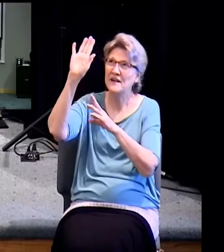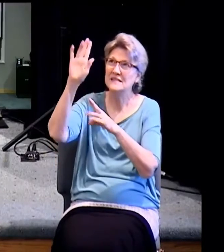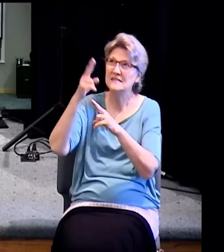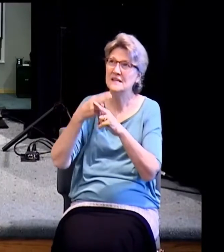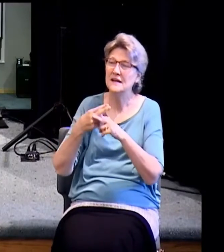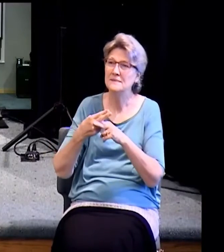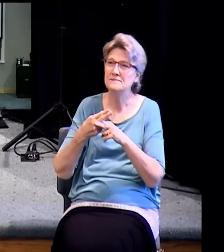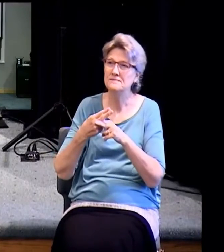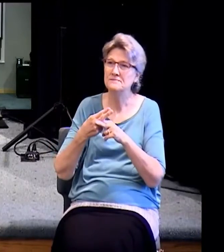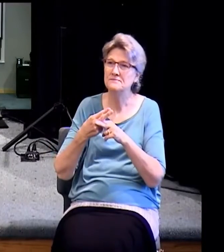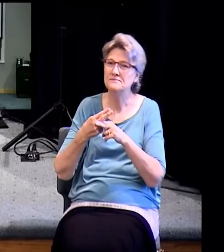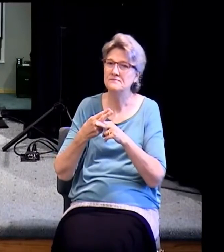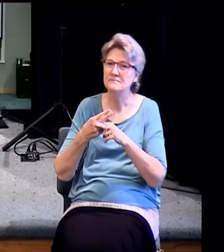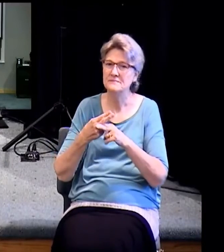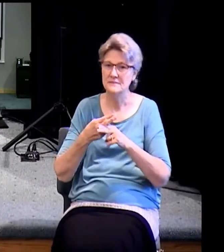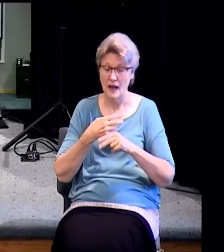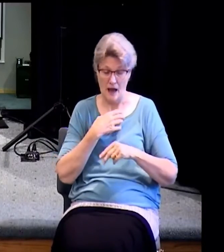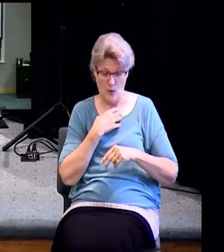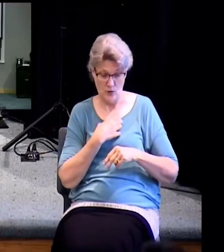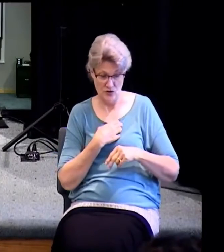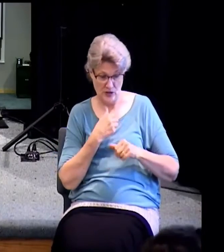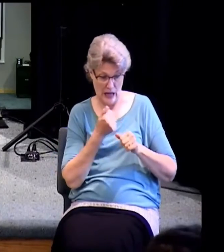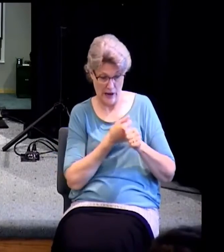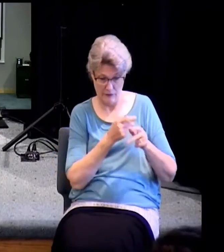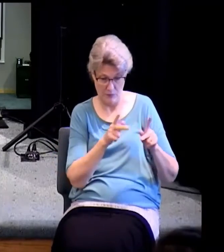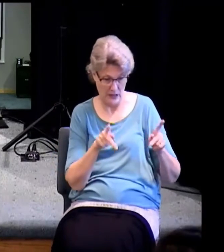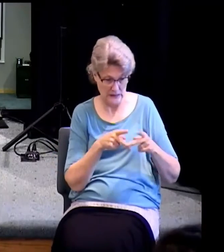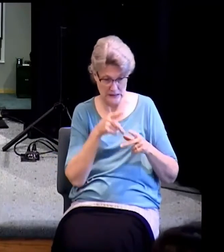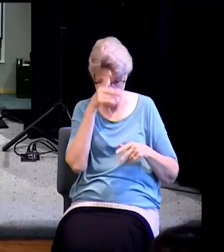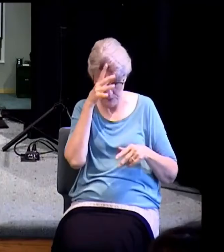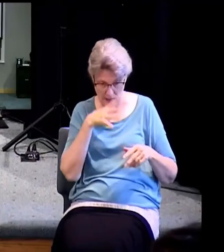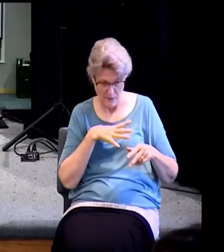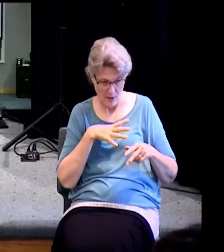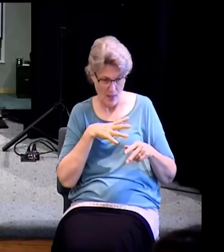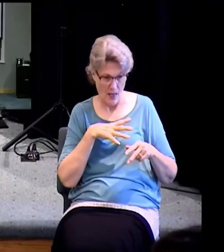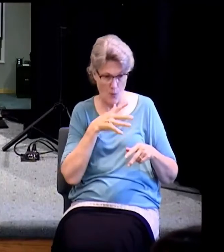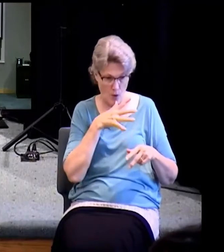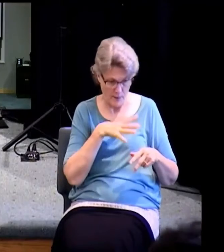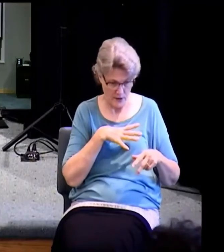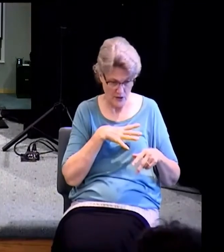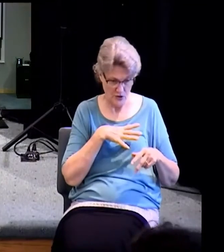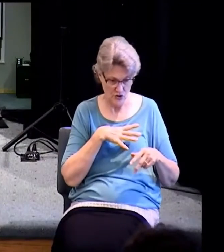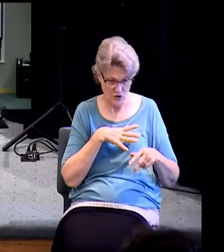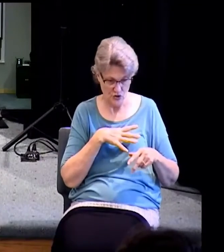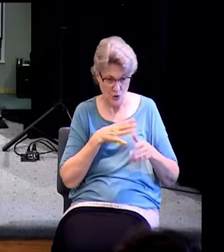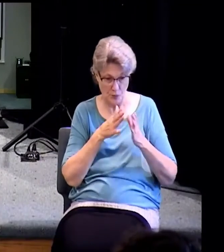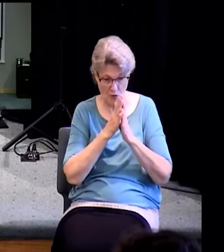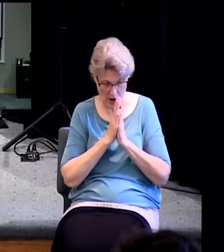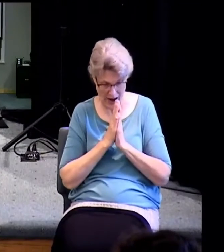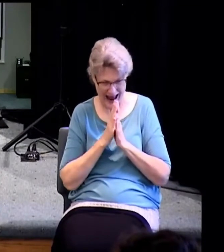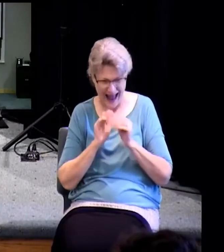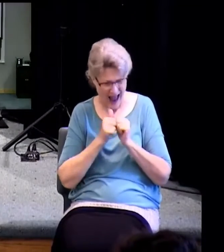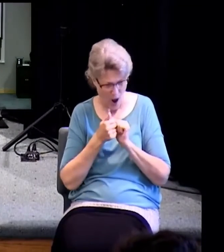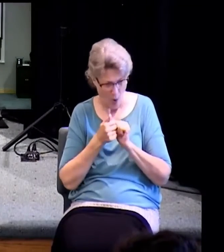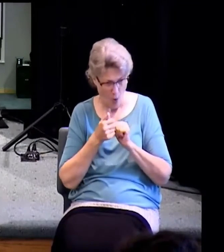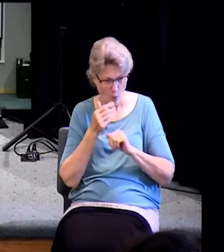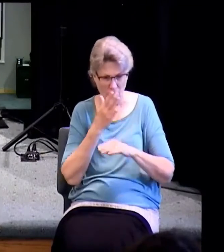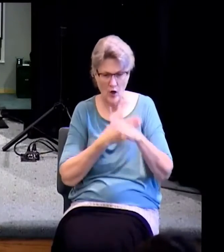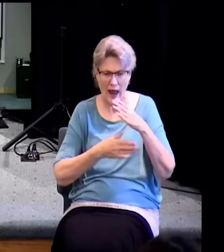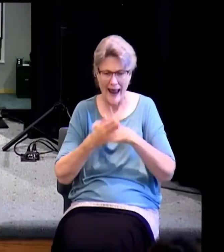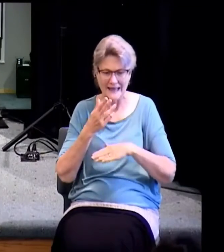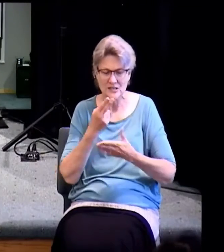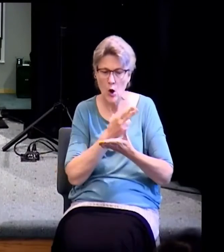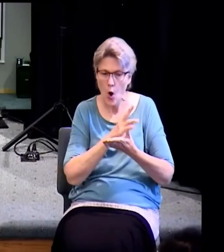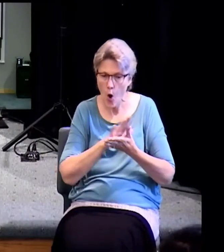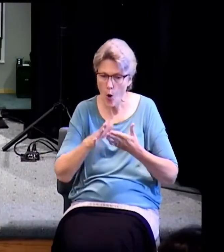I desire then that in every place men should pray, lifting holy hands. Why? Because if we